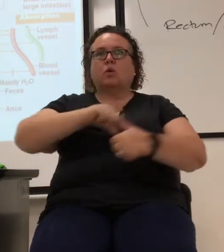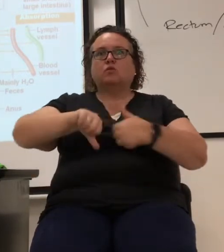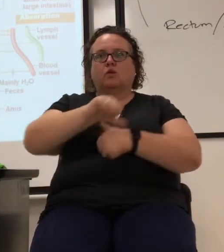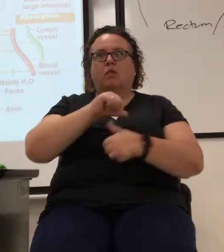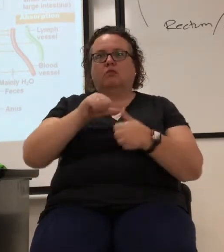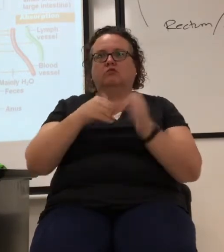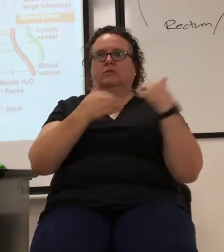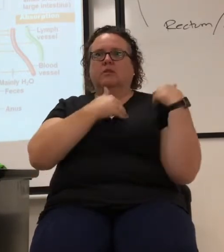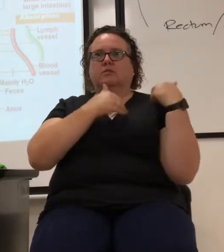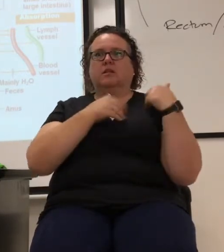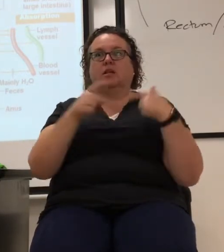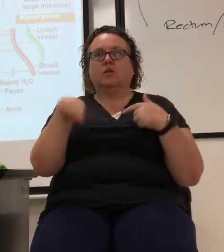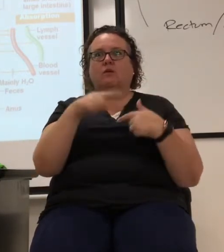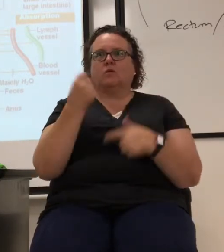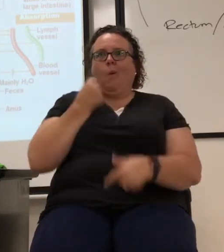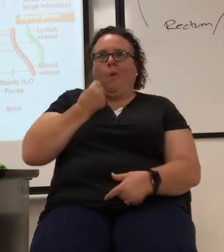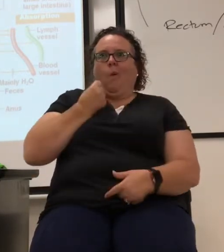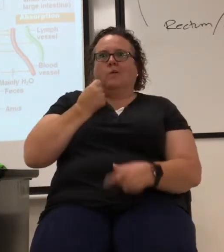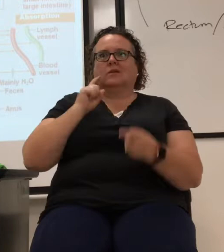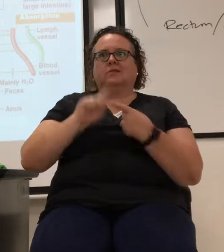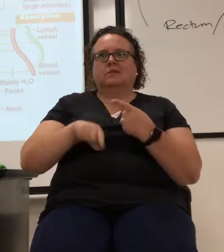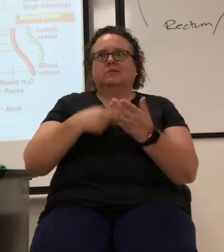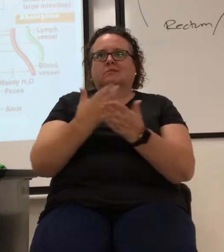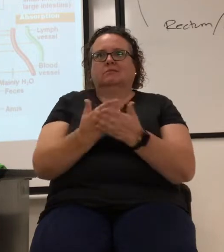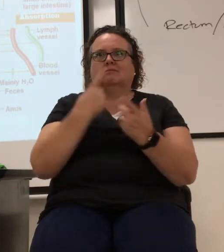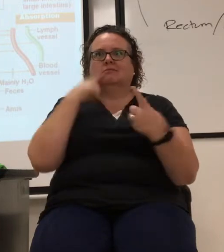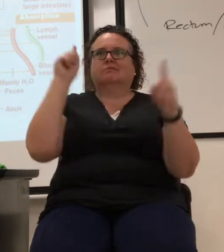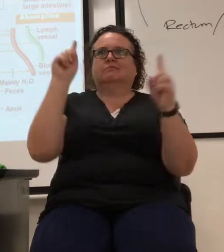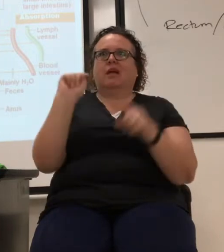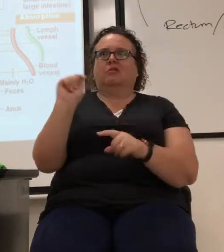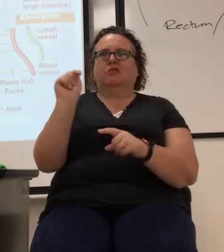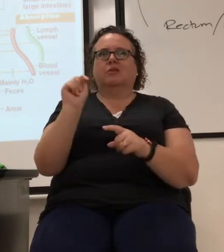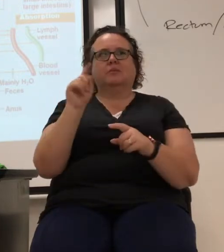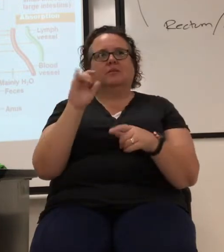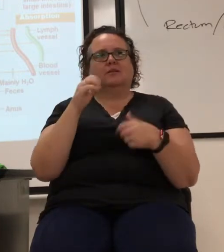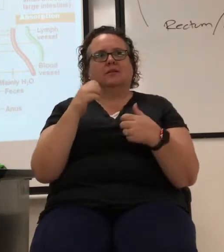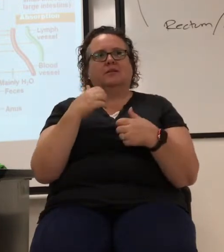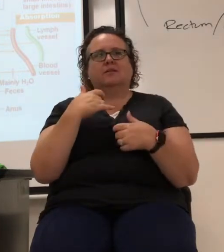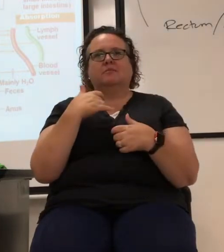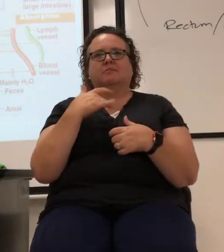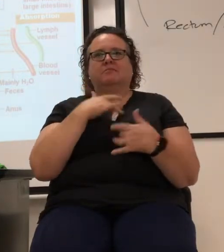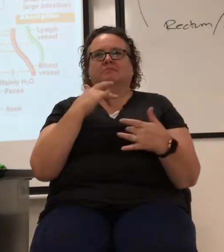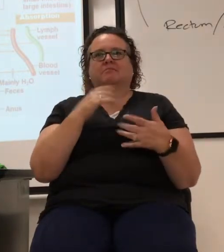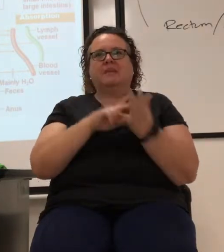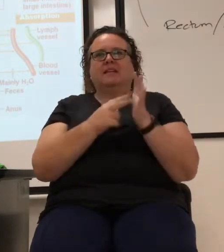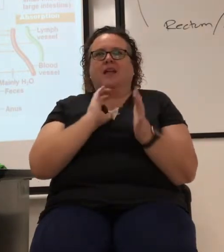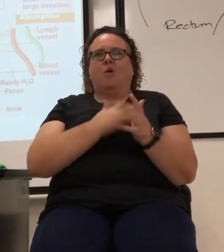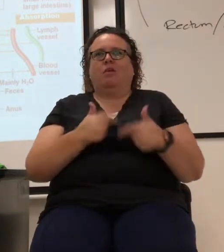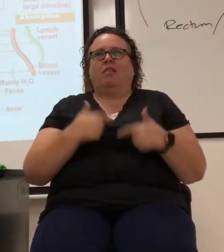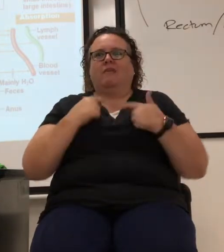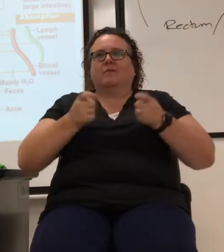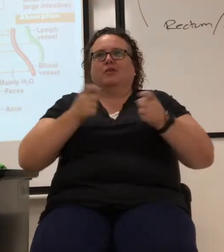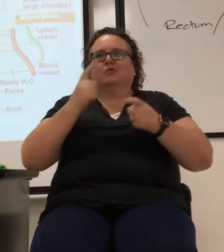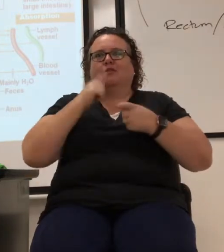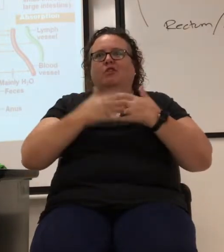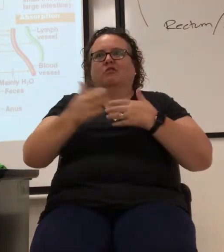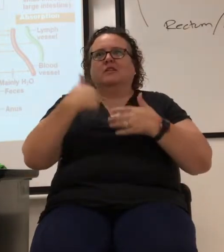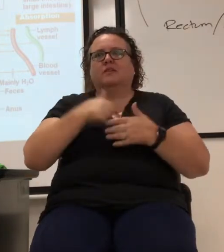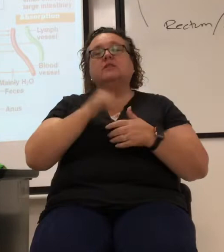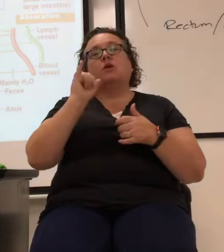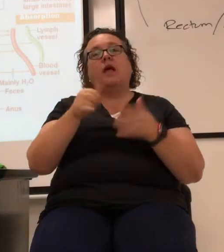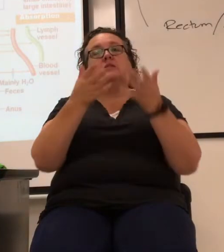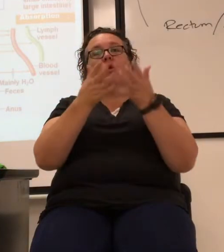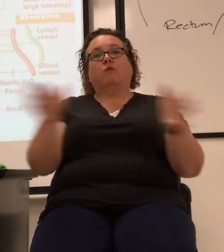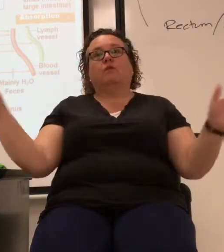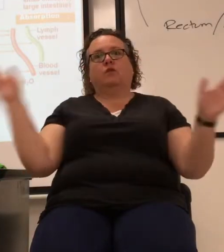it in, you get to the bathroom, you make life manageable for the rest of us. Okay, so that's an overview of the whole thing. Now, we're going to